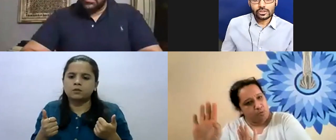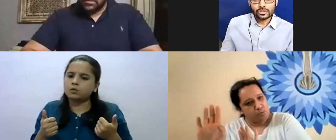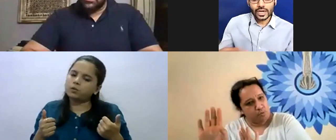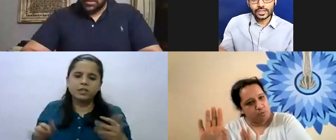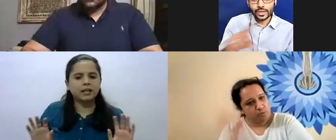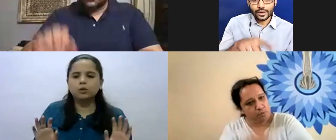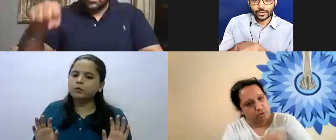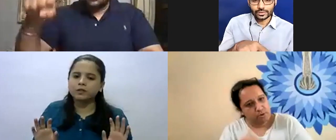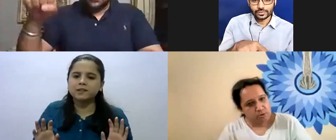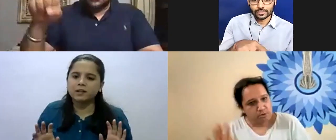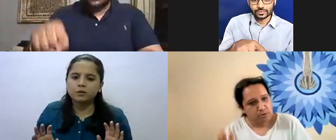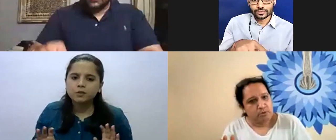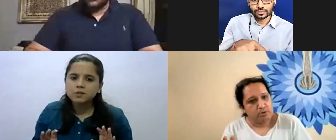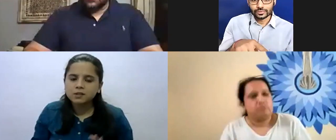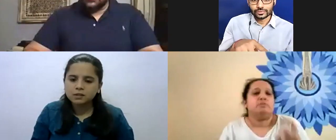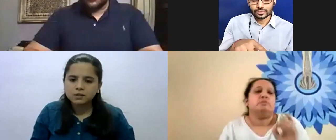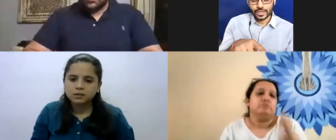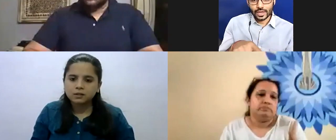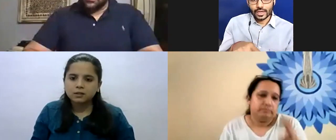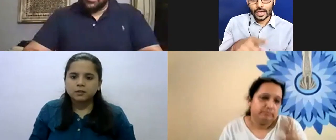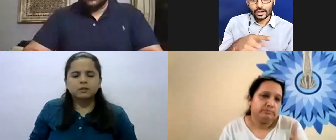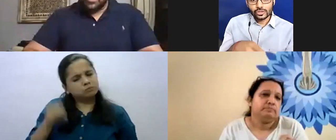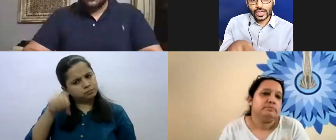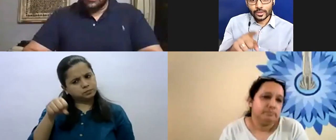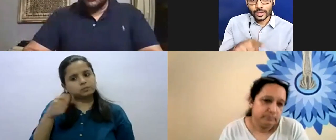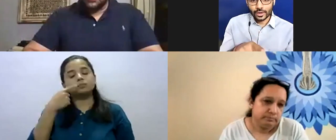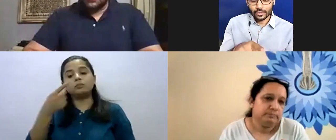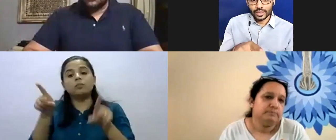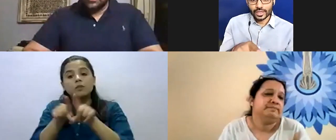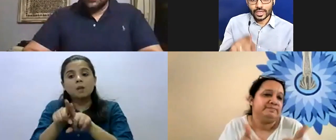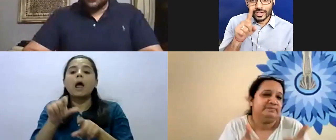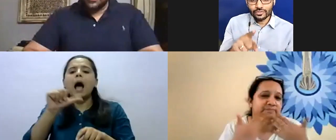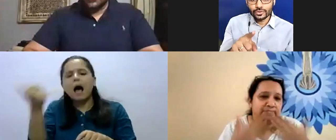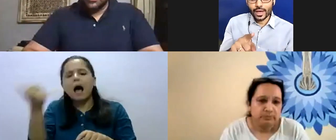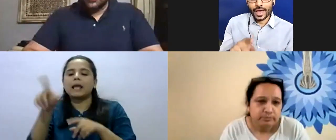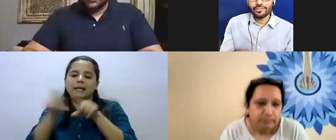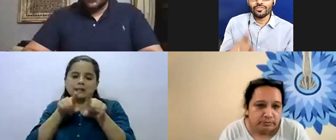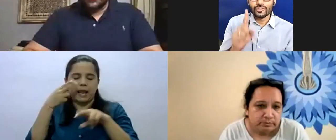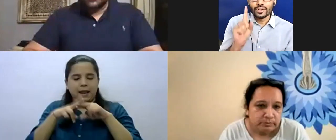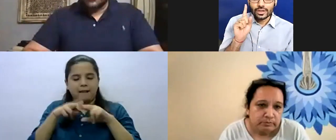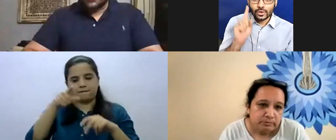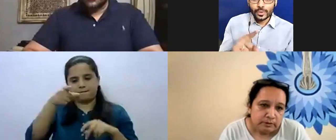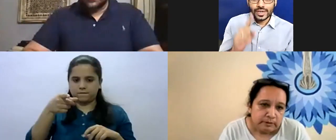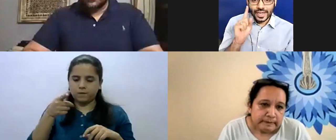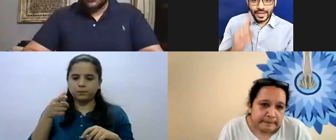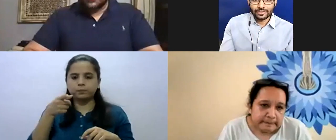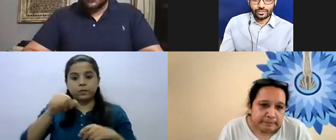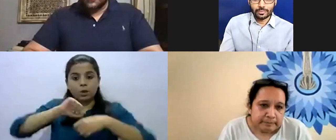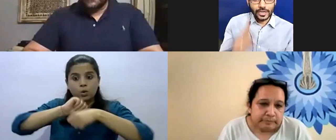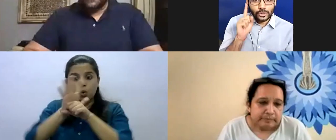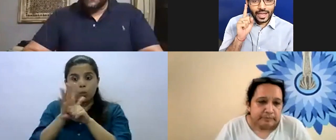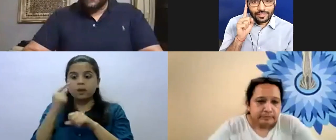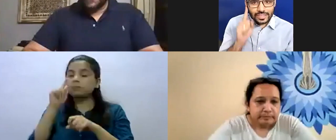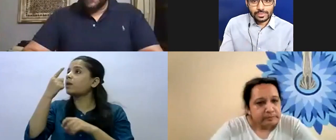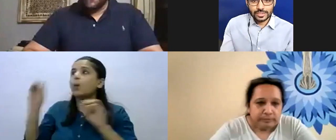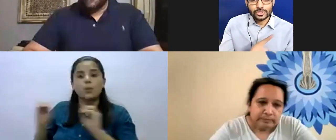And also the other way around. The second dose? Yeah. And also the other way around. Even if you have COVID negative,